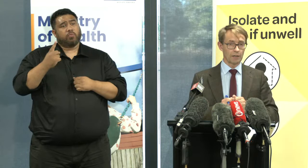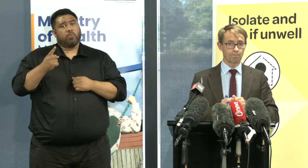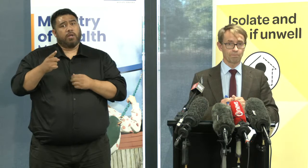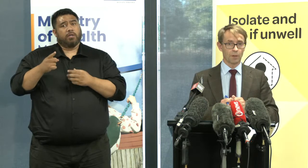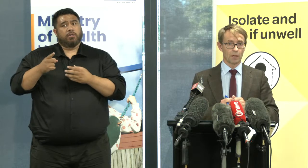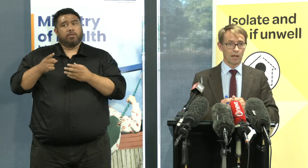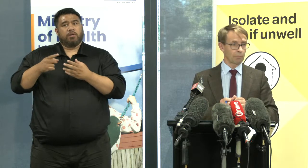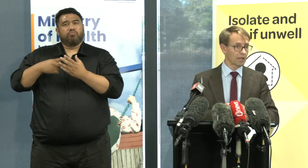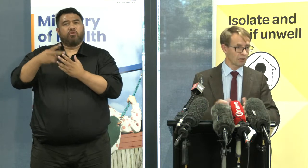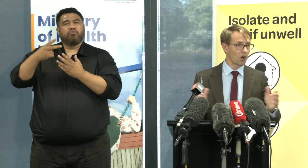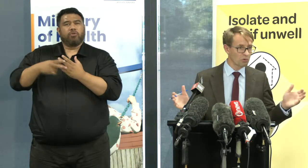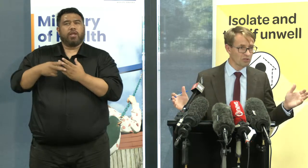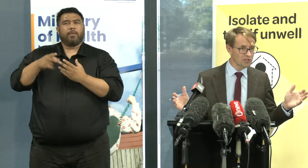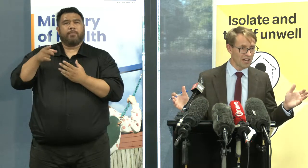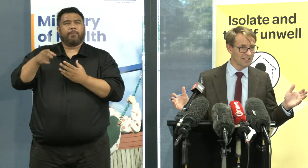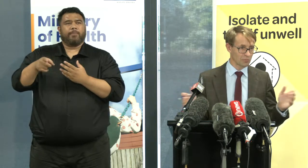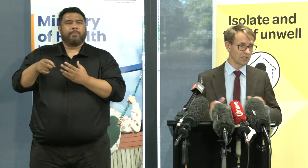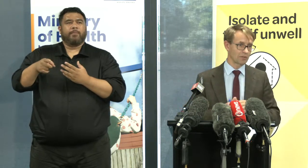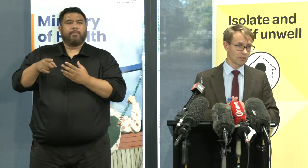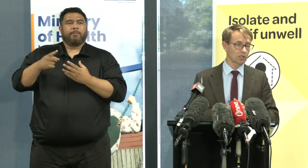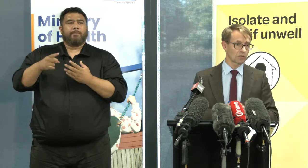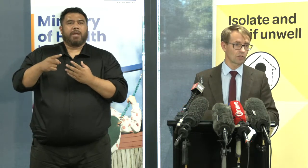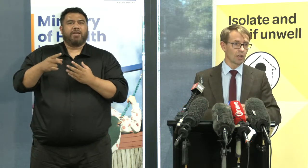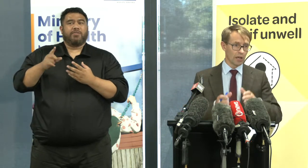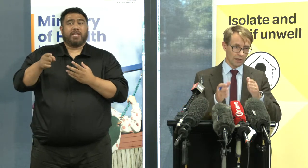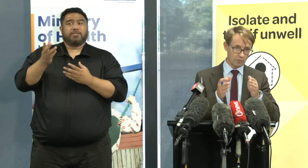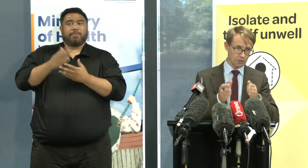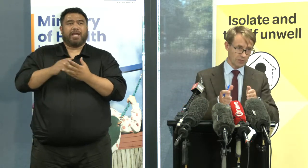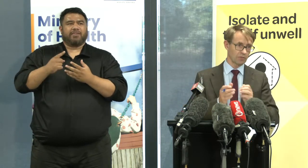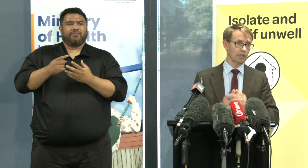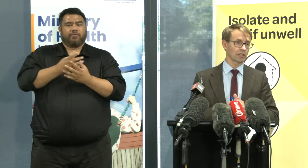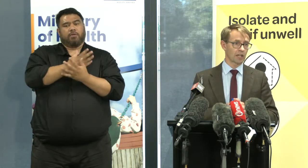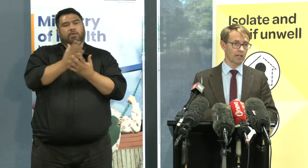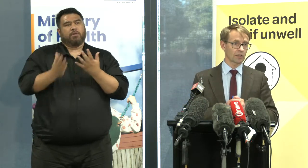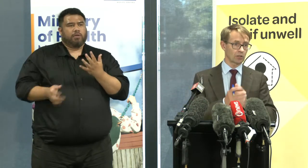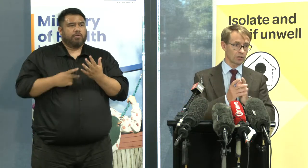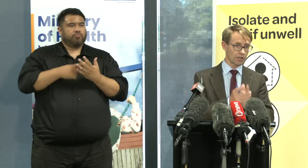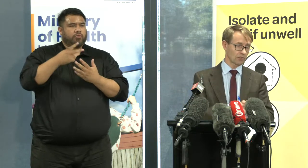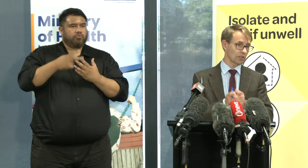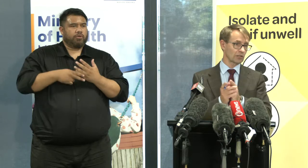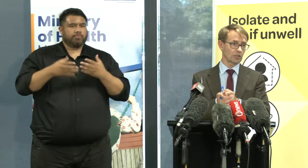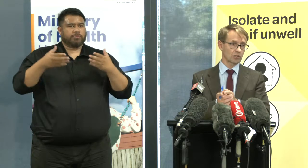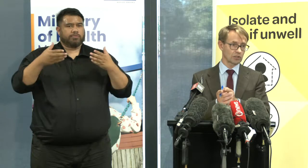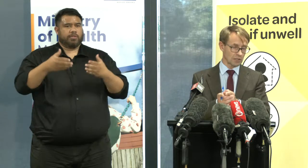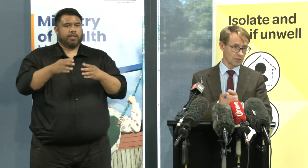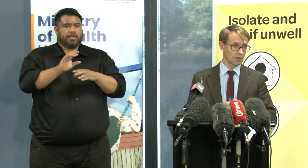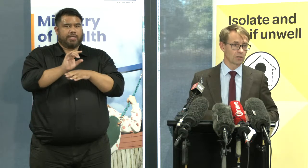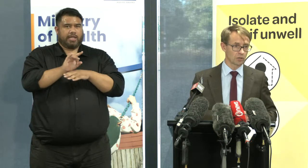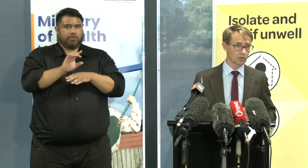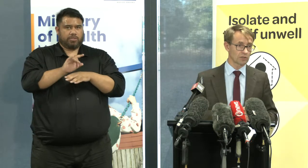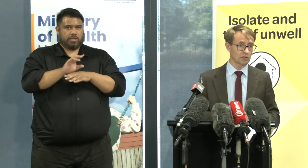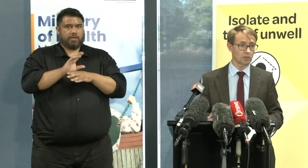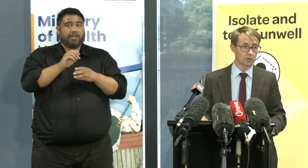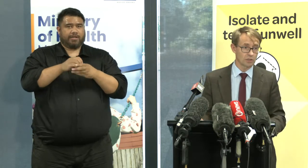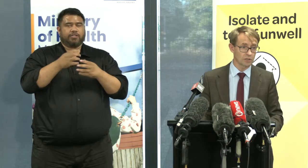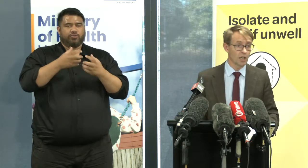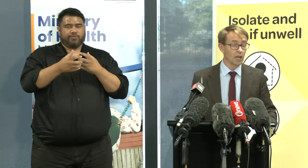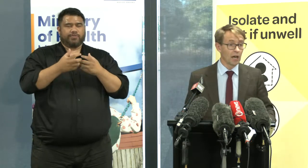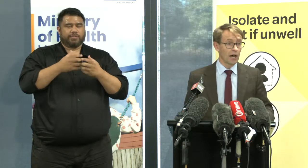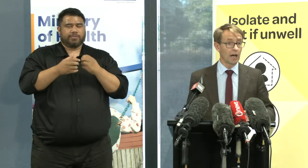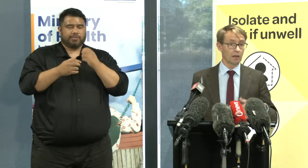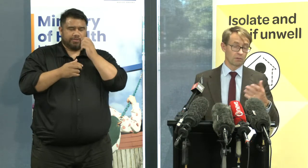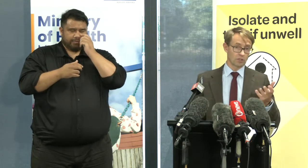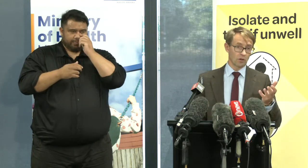is part of a whole suite of initiatives, and that was specifically targeted on counselling sessions in tertiary